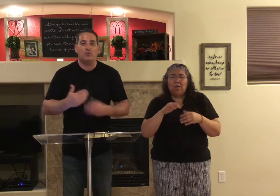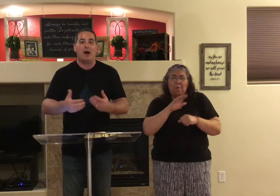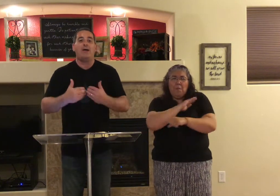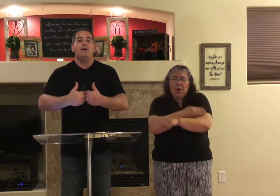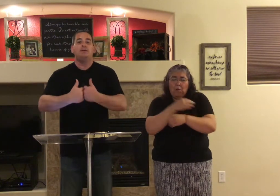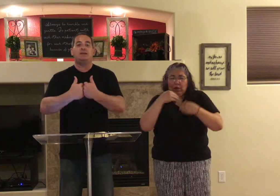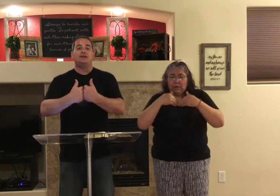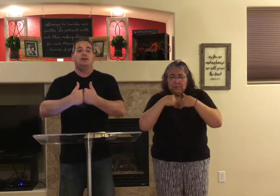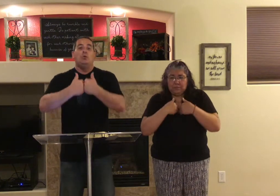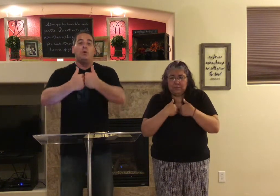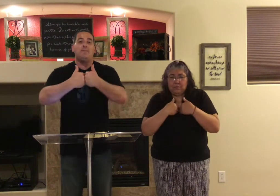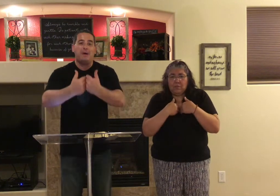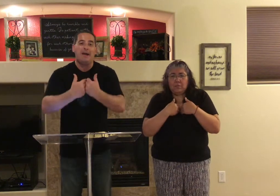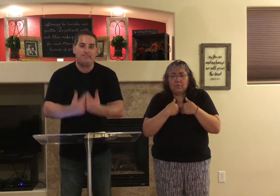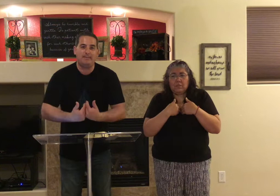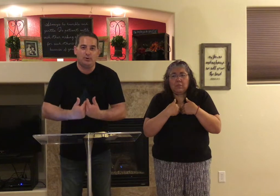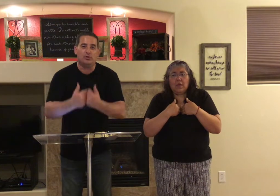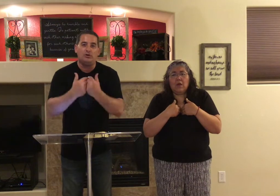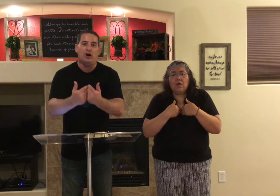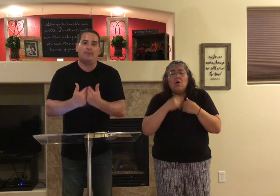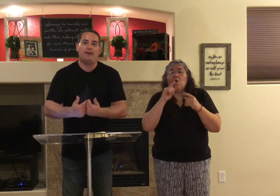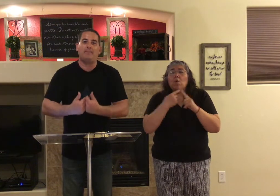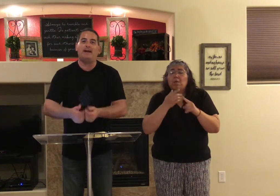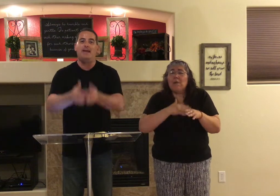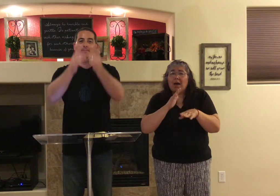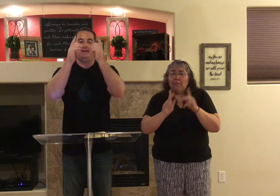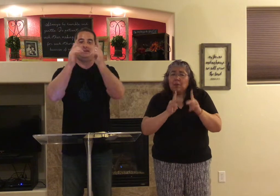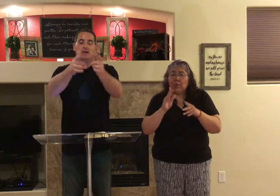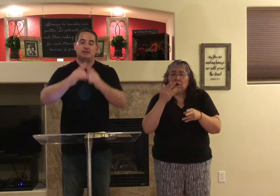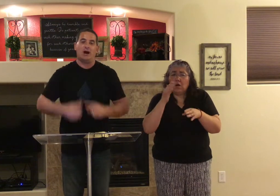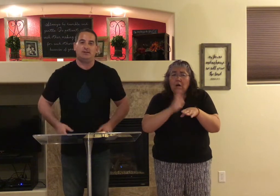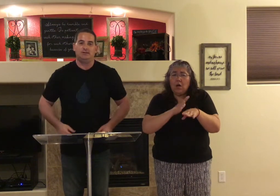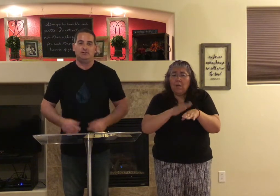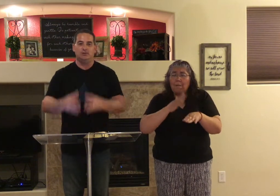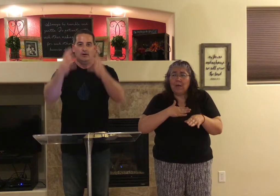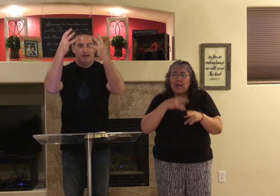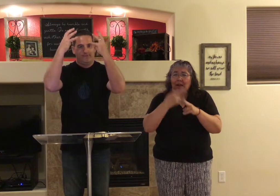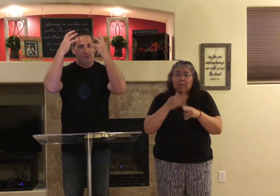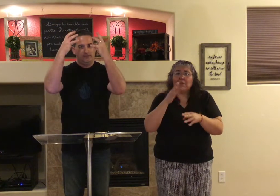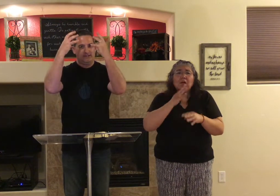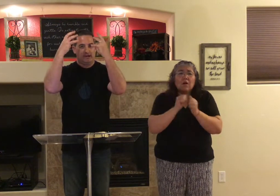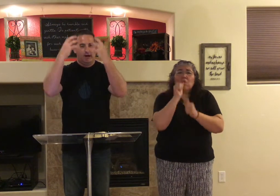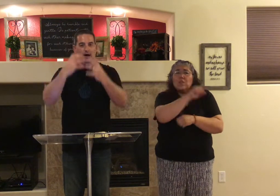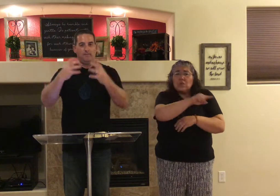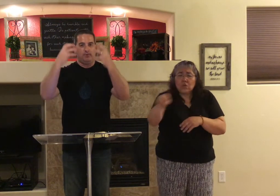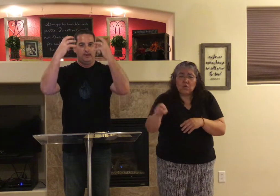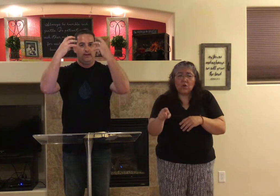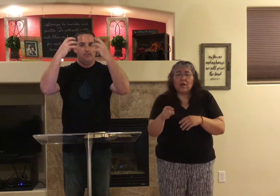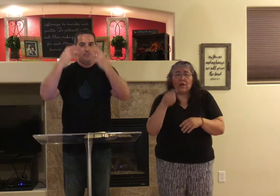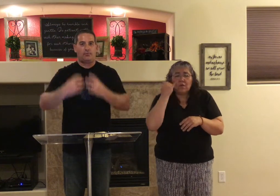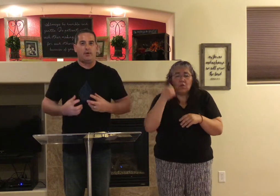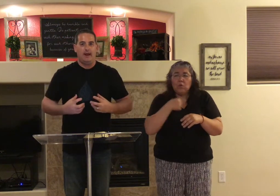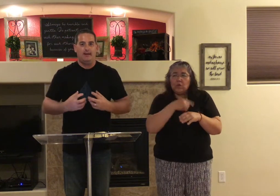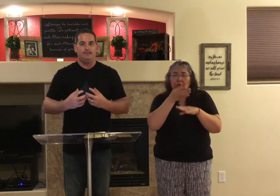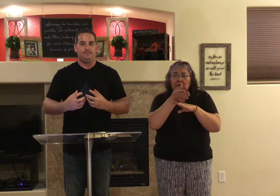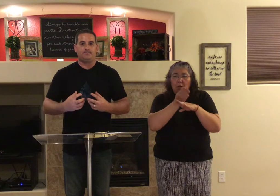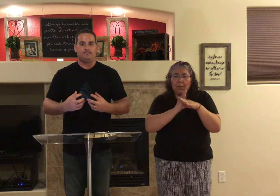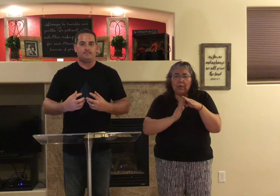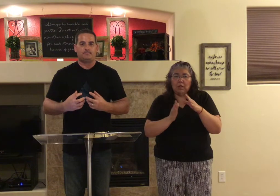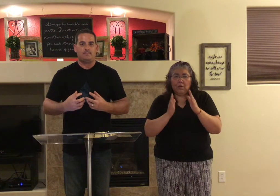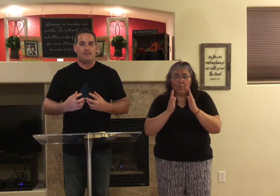inside of you. Why? Because when my people who are called by my name, he's talking to you, if we would just humbly